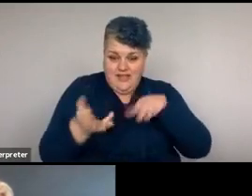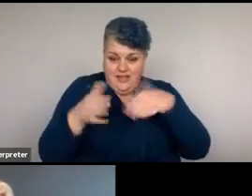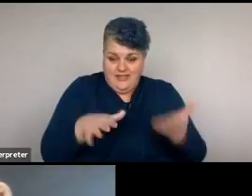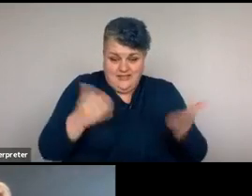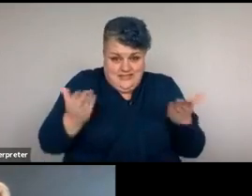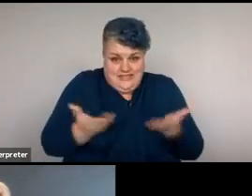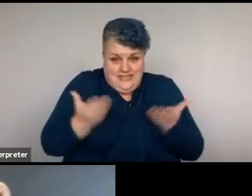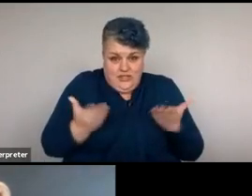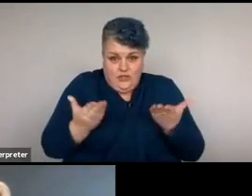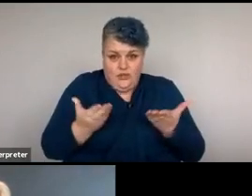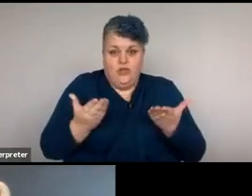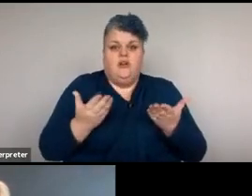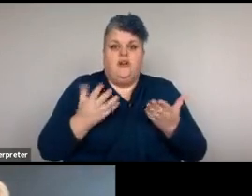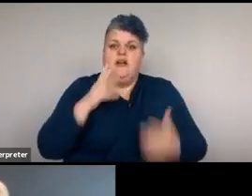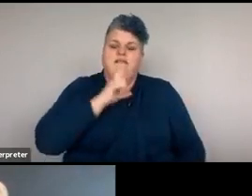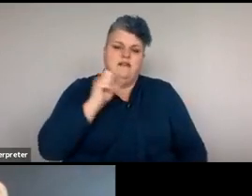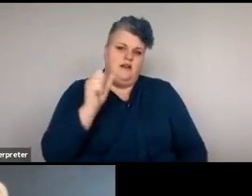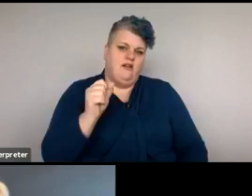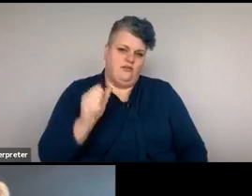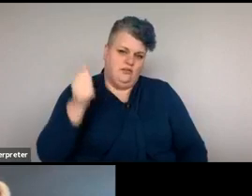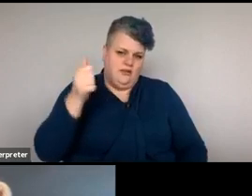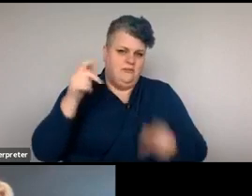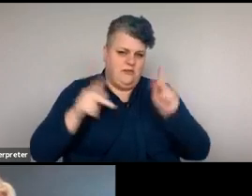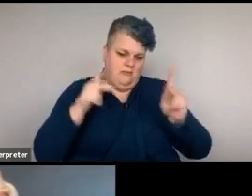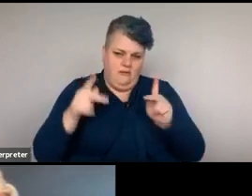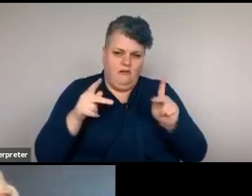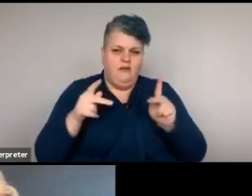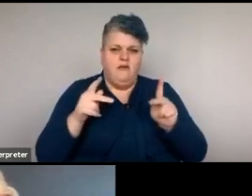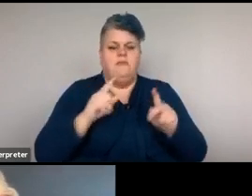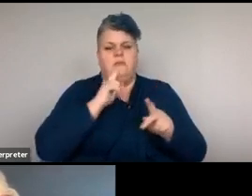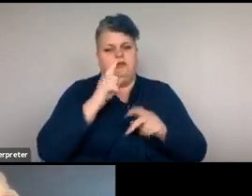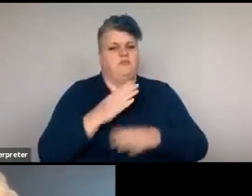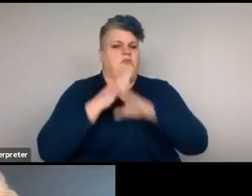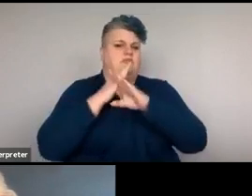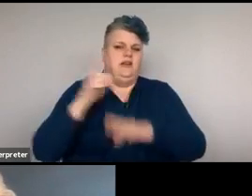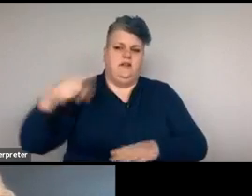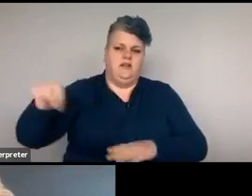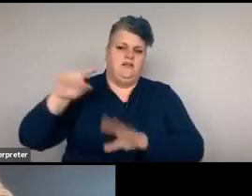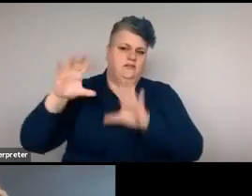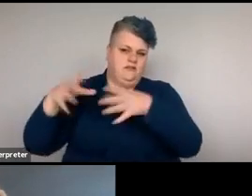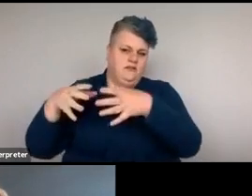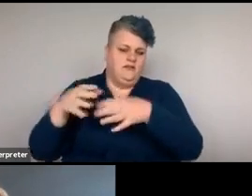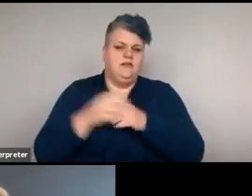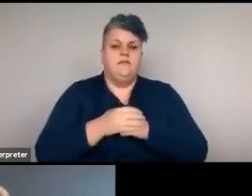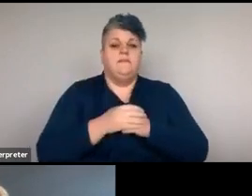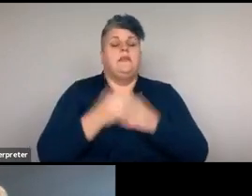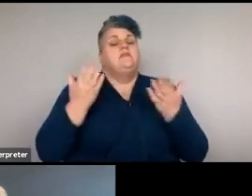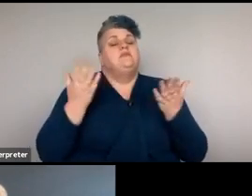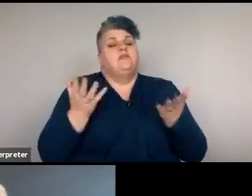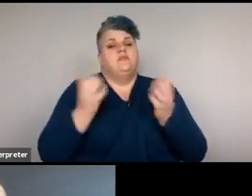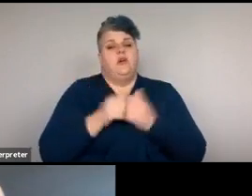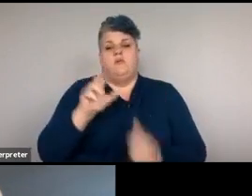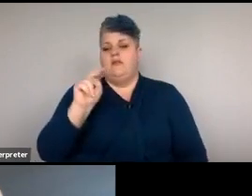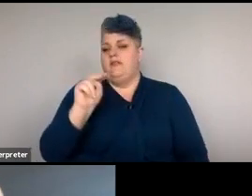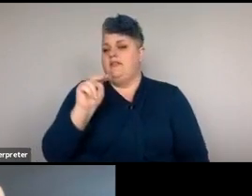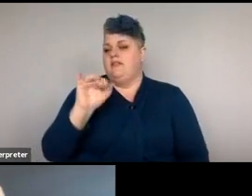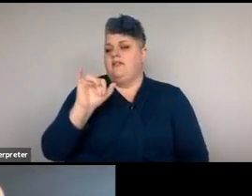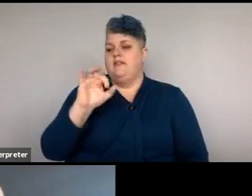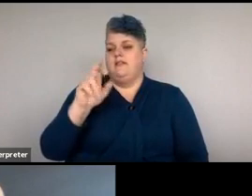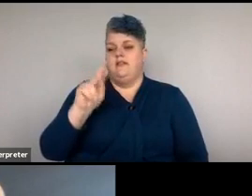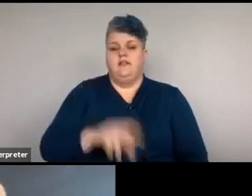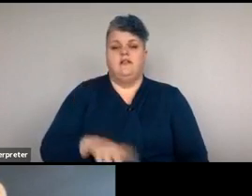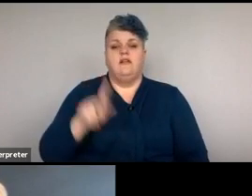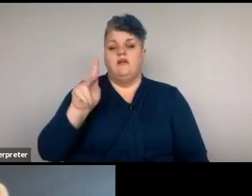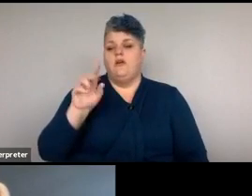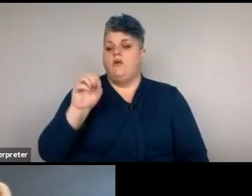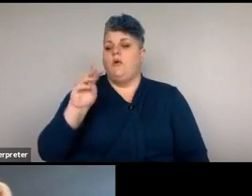been elderly folks. So we want to make sure that we're protecting them. I want to bring Nick Comides into the conversation